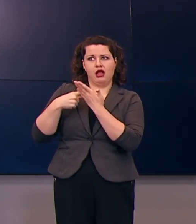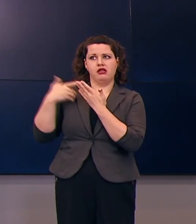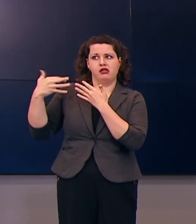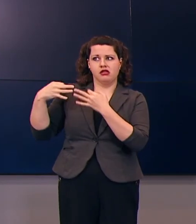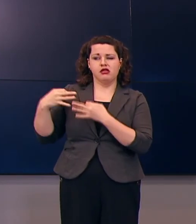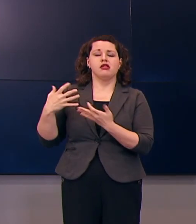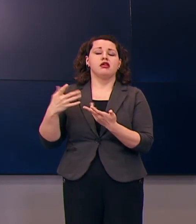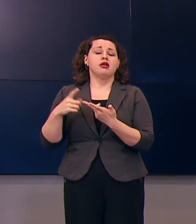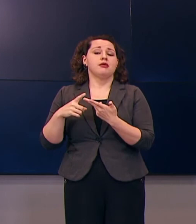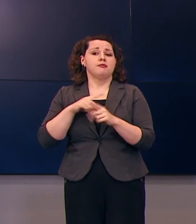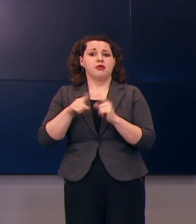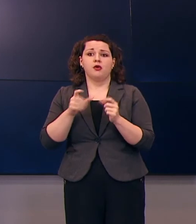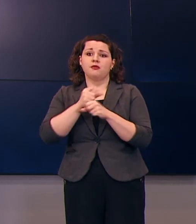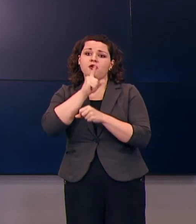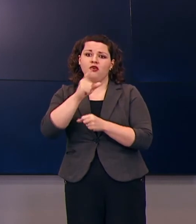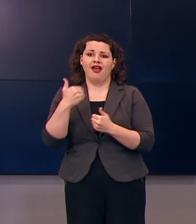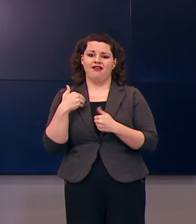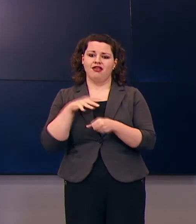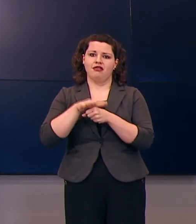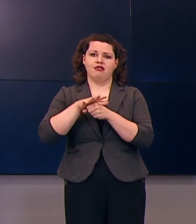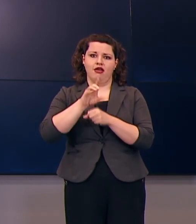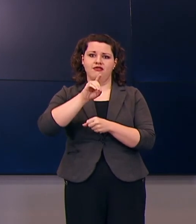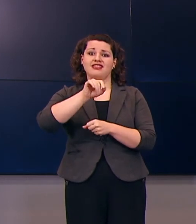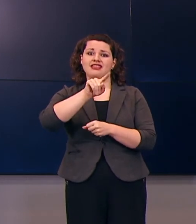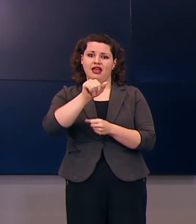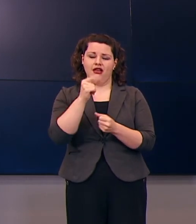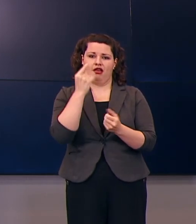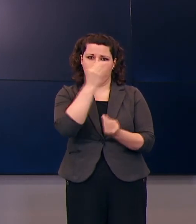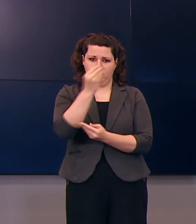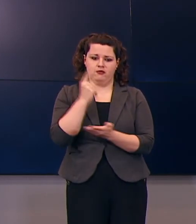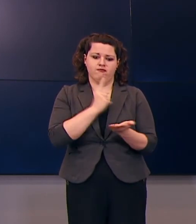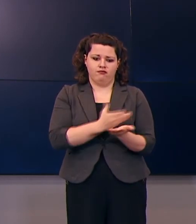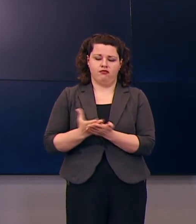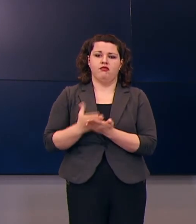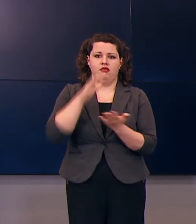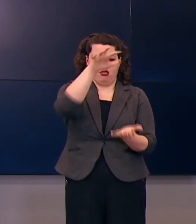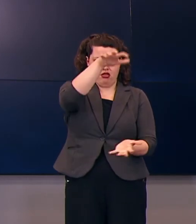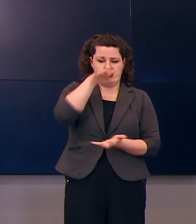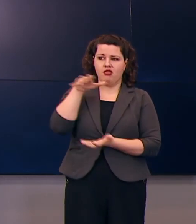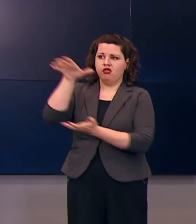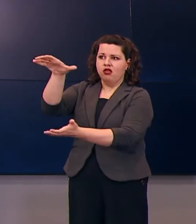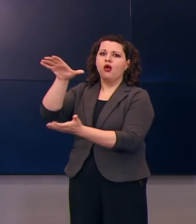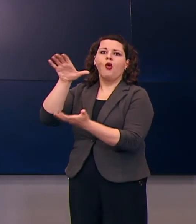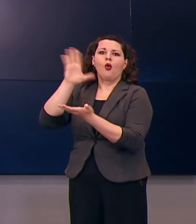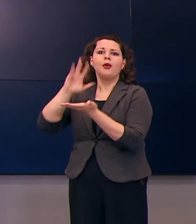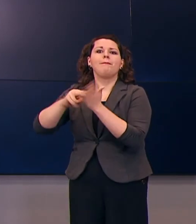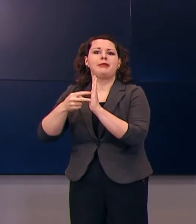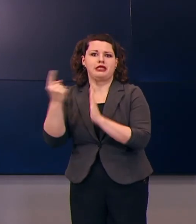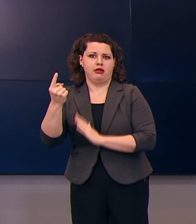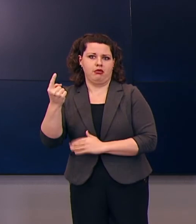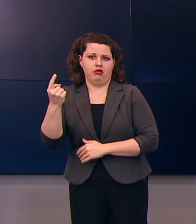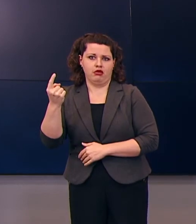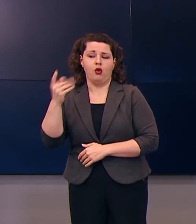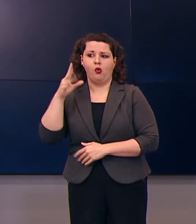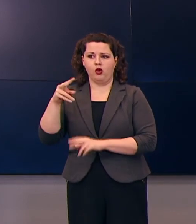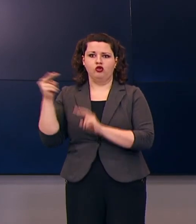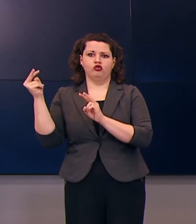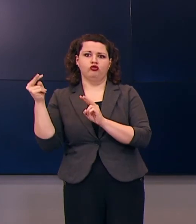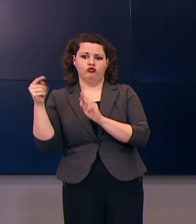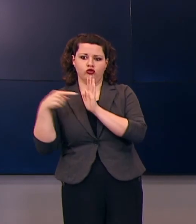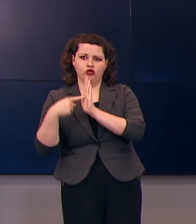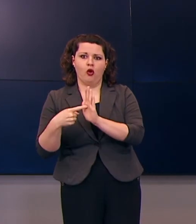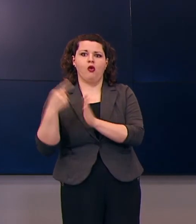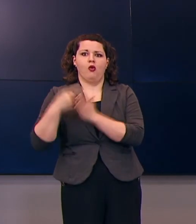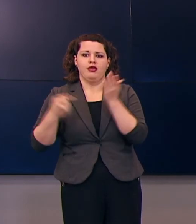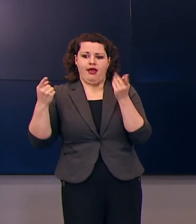really wanted to make sure that we had enough data so that any modeling that they did would actually be meaningful based on what's actually happening here in